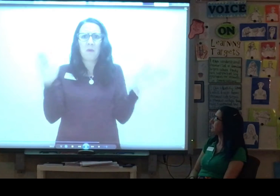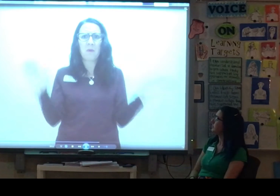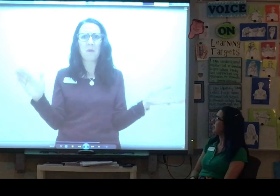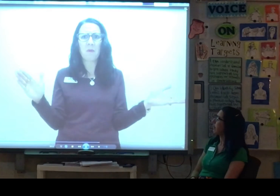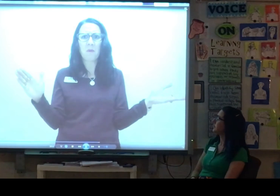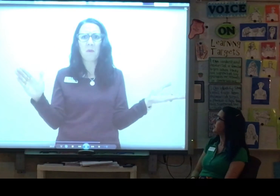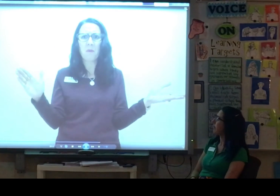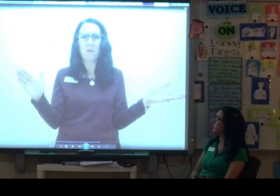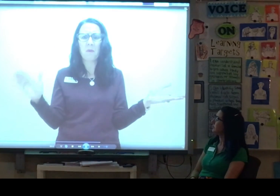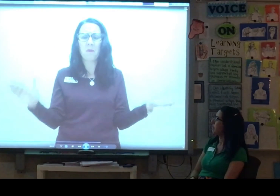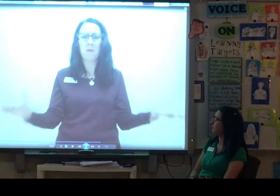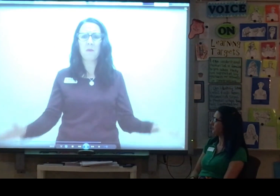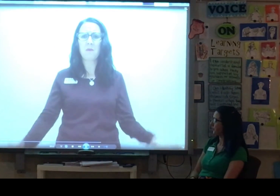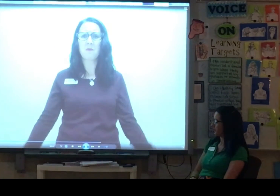I don't know.